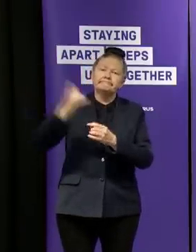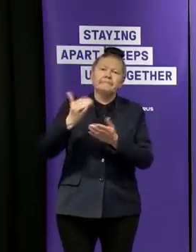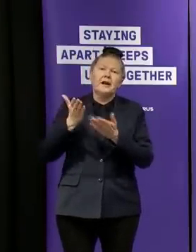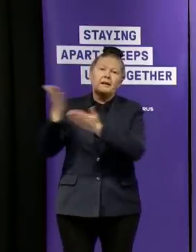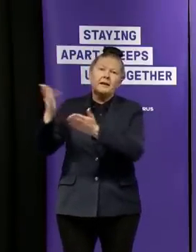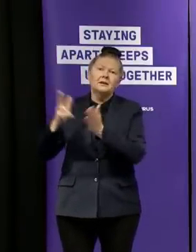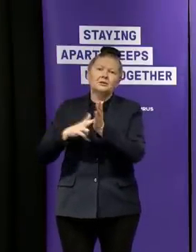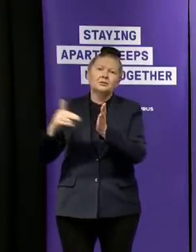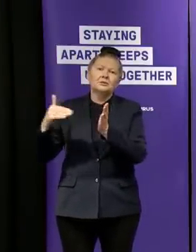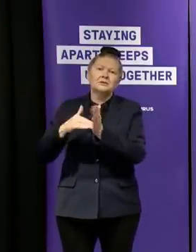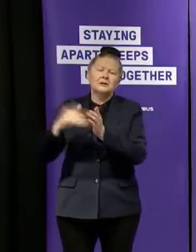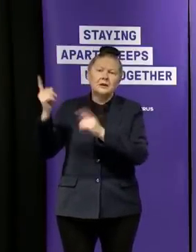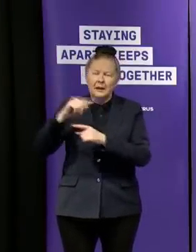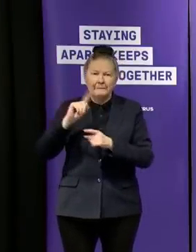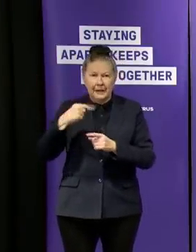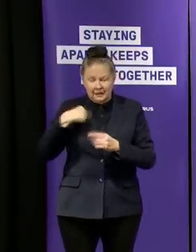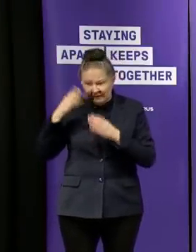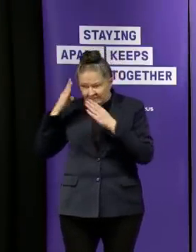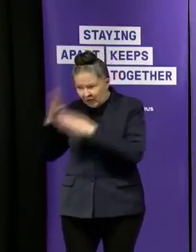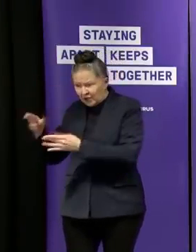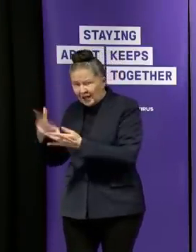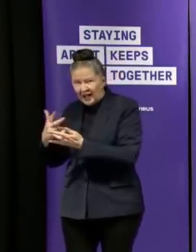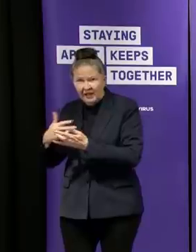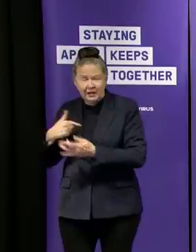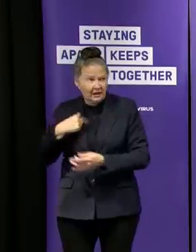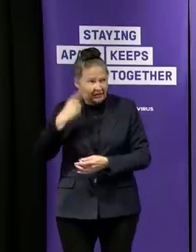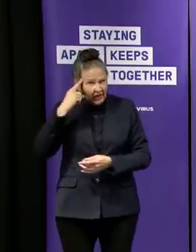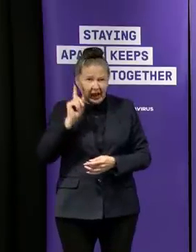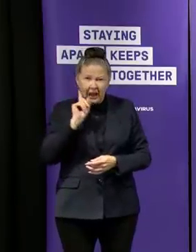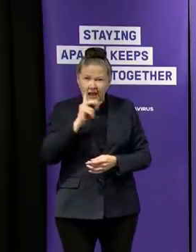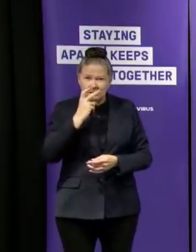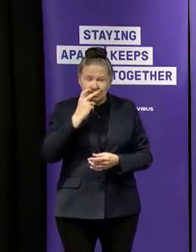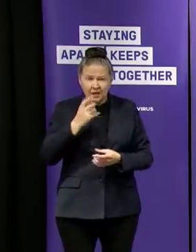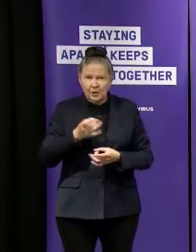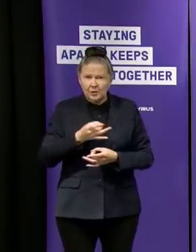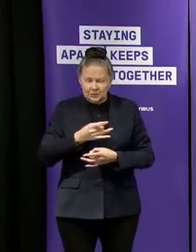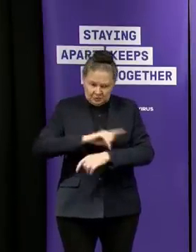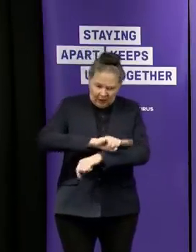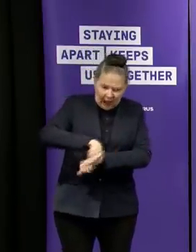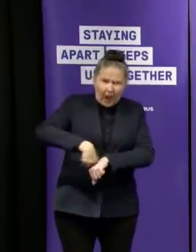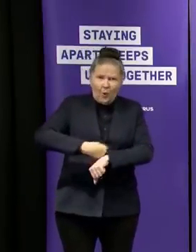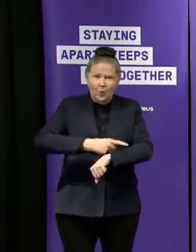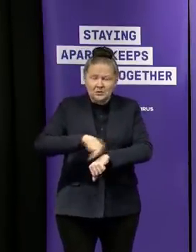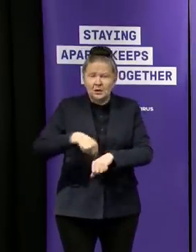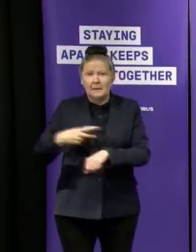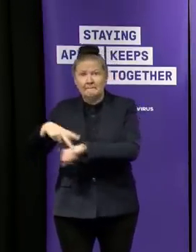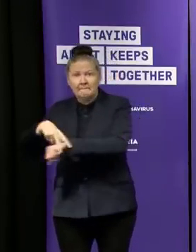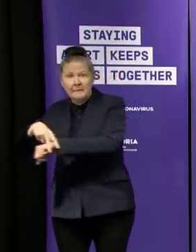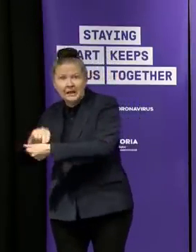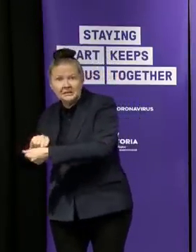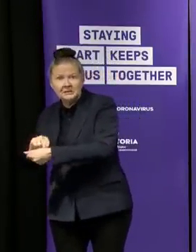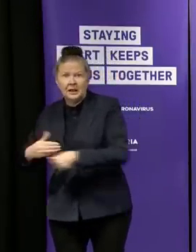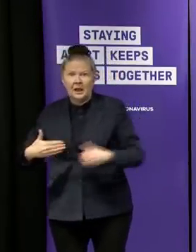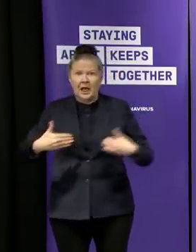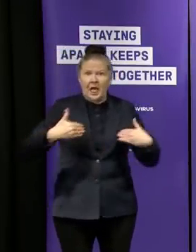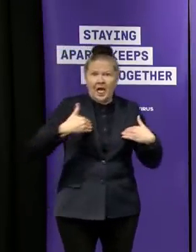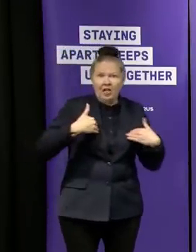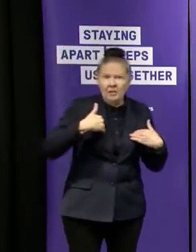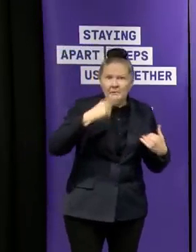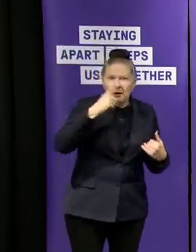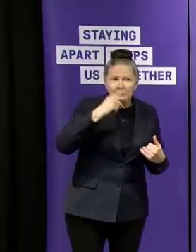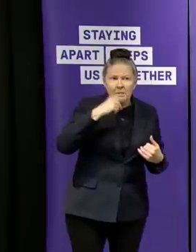on other things. But I tell you what, I don't know how many hours were spent last night. Police, public health people, authorised